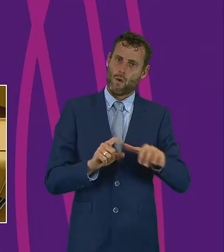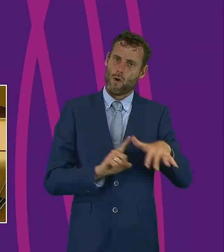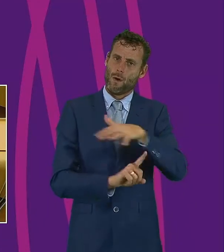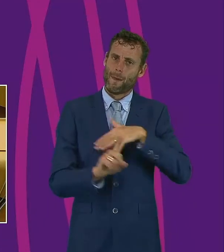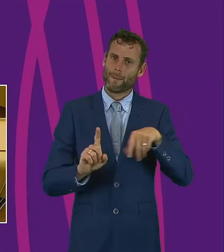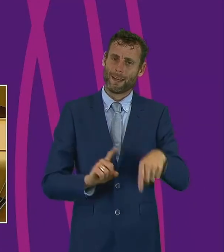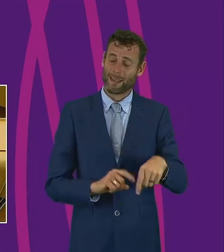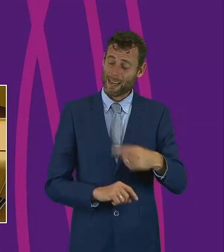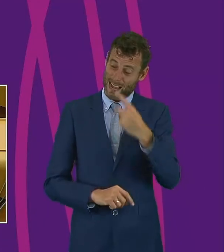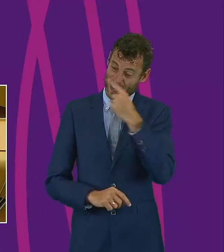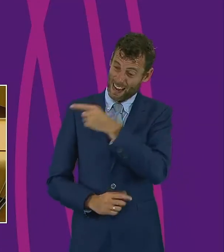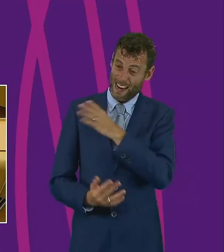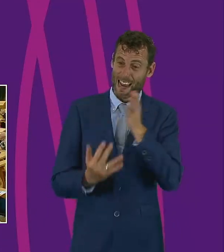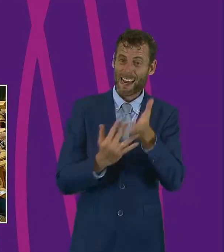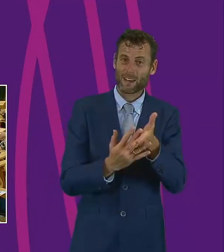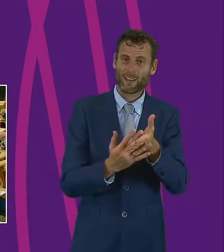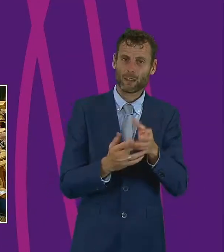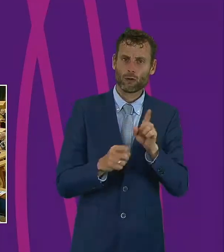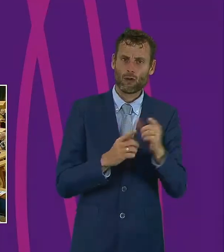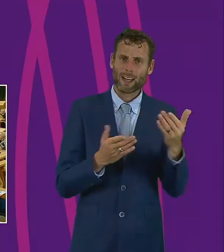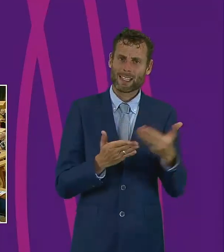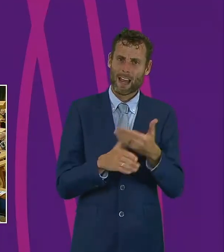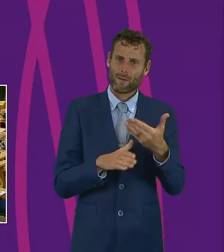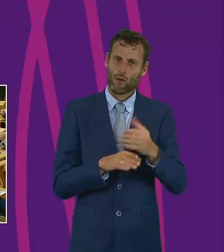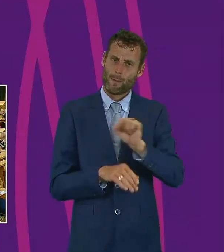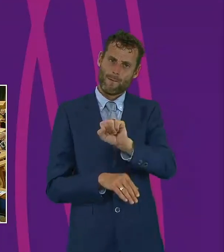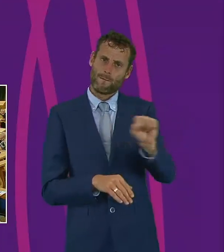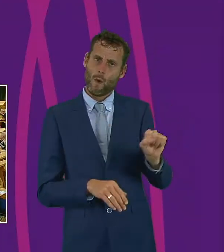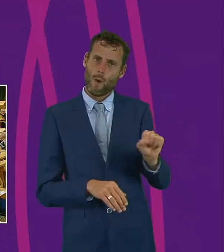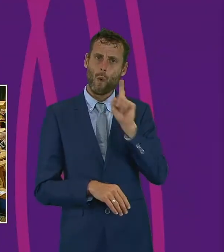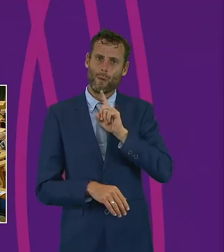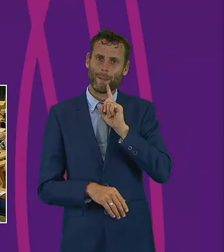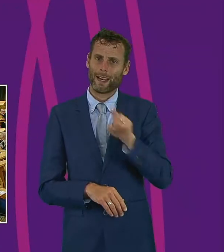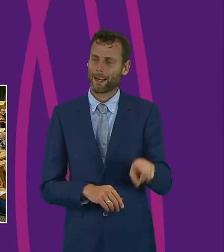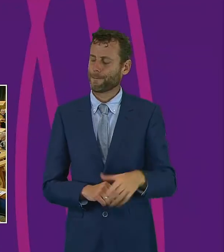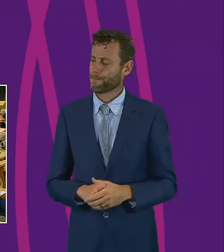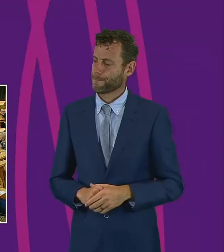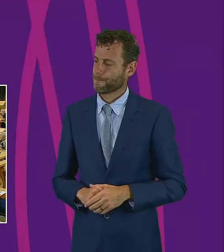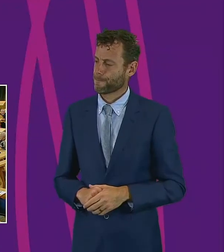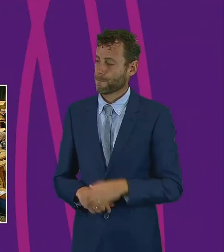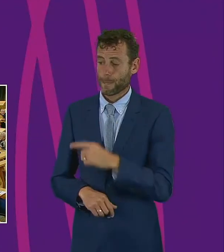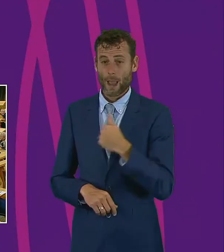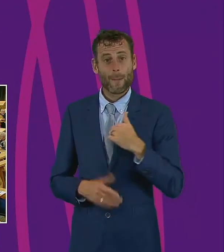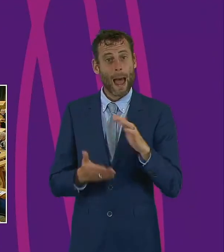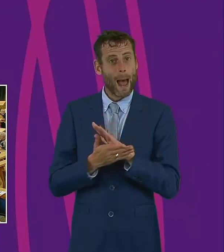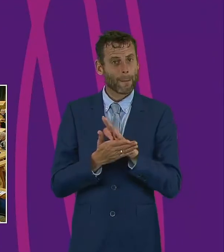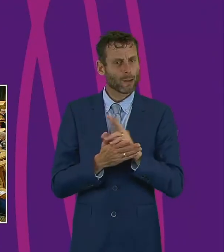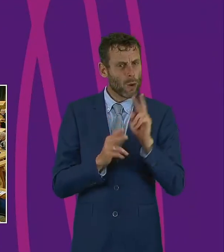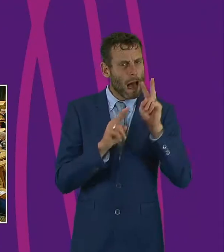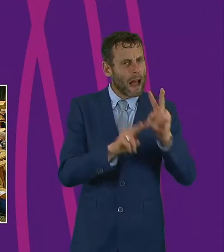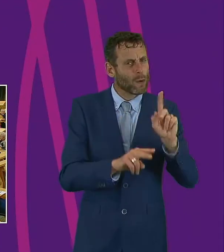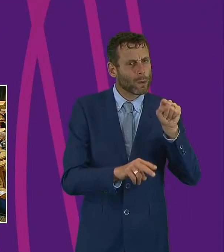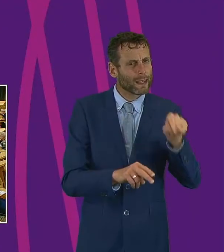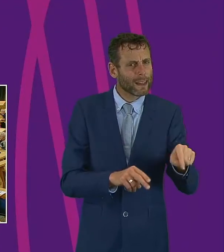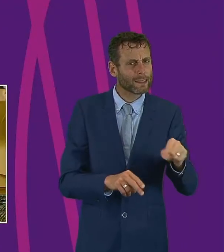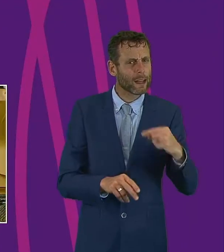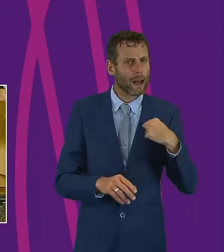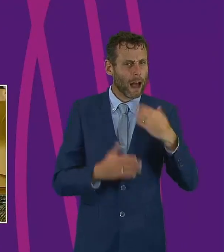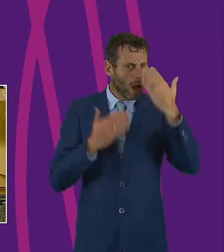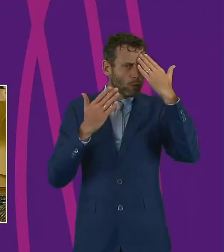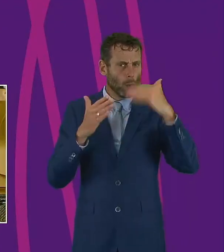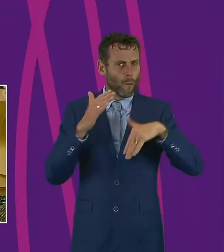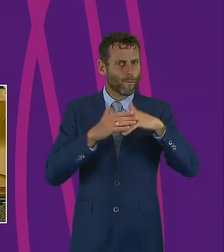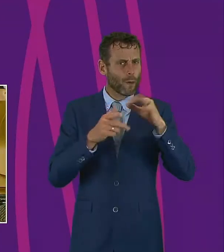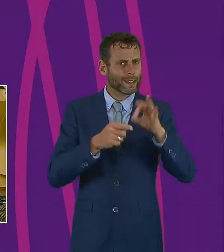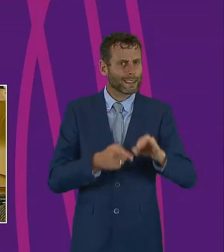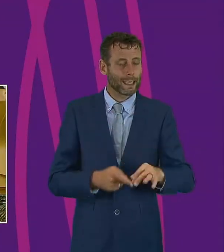the jobs for these women? First Minister. I'm very happy to look at it. I'm not aware of all of the details, and I'll ask the